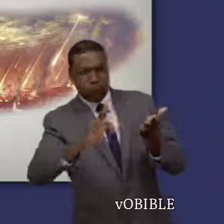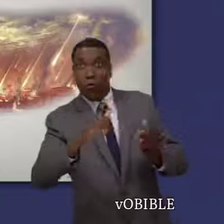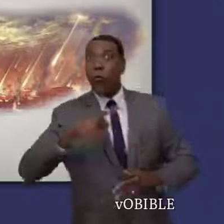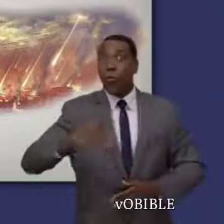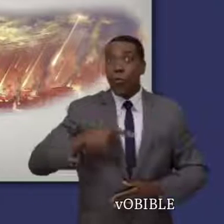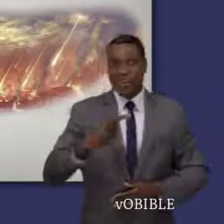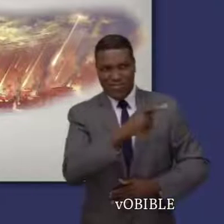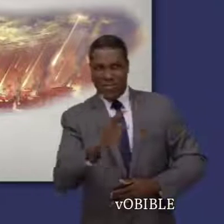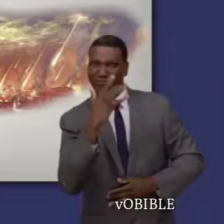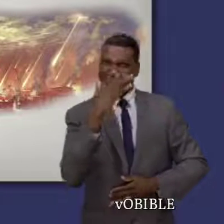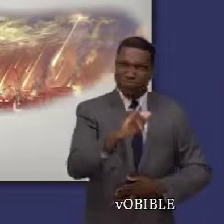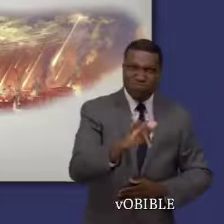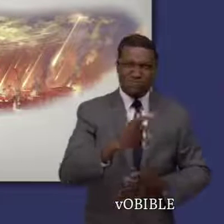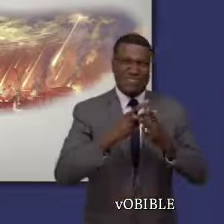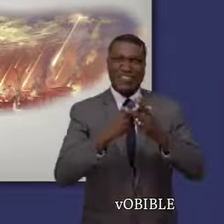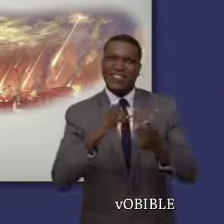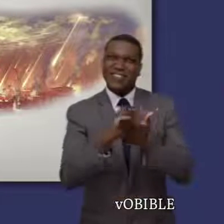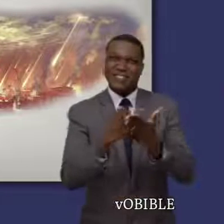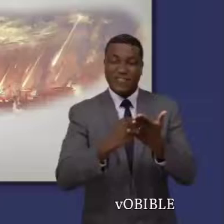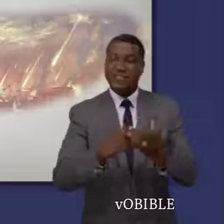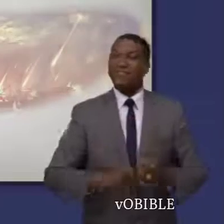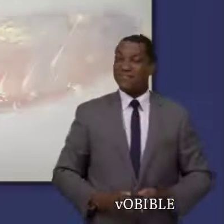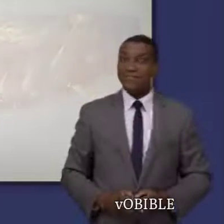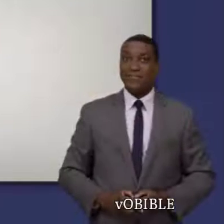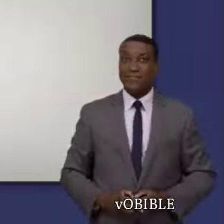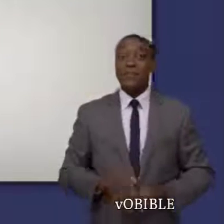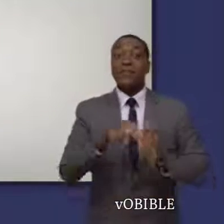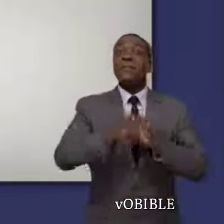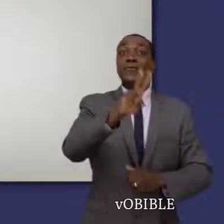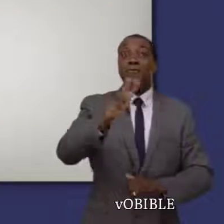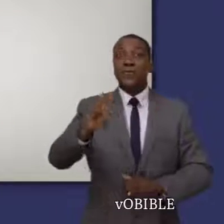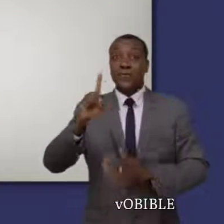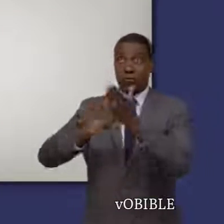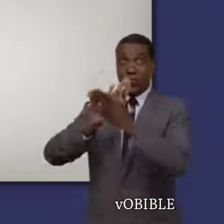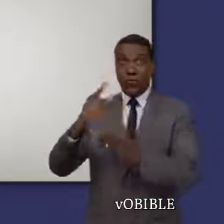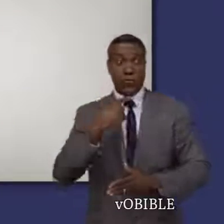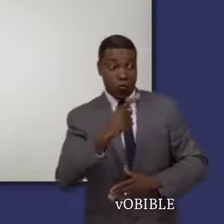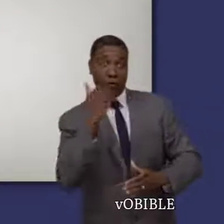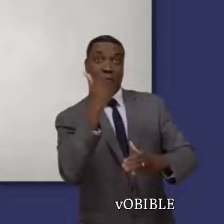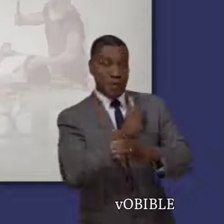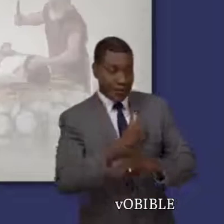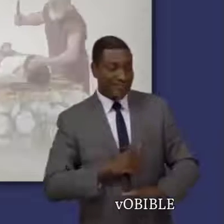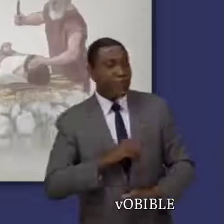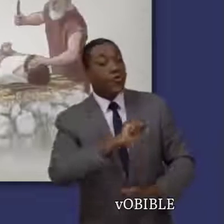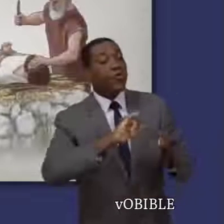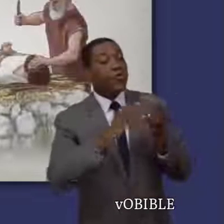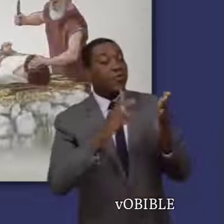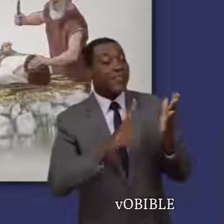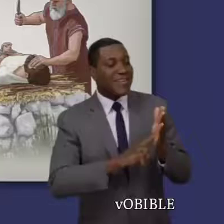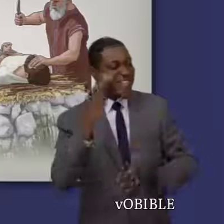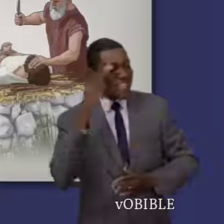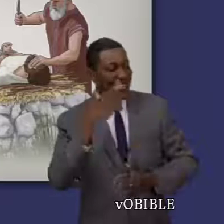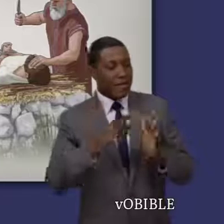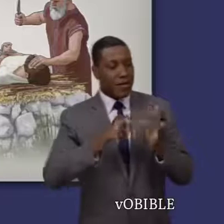their gross sexual immorality. In chapter 22, Jehovah tells Abraham to